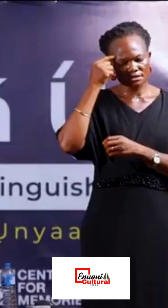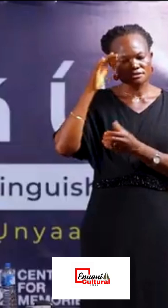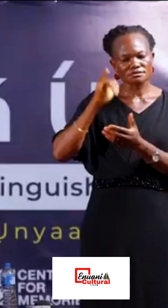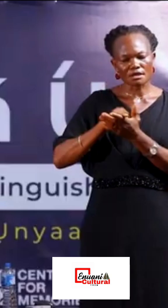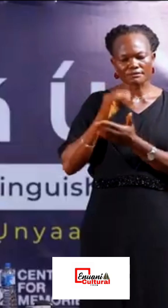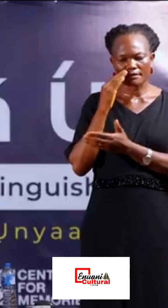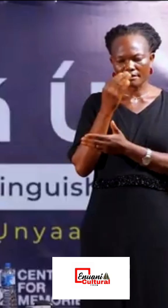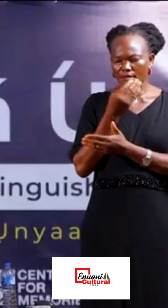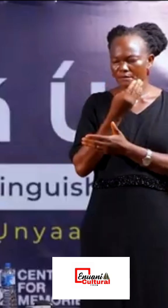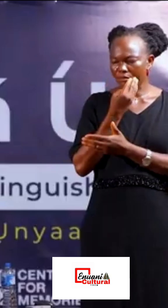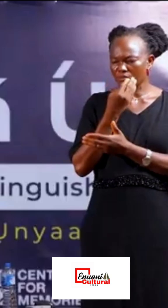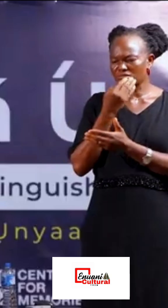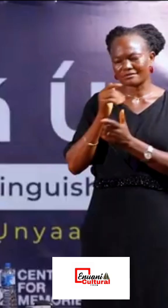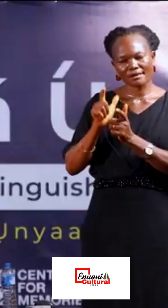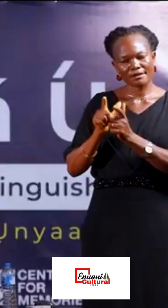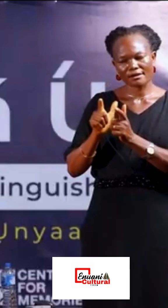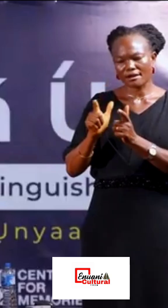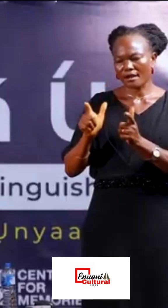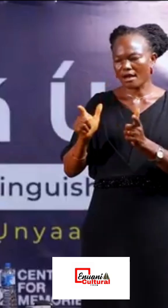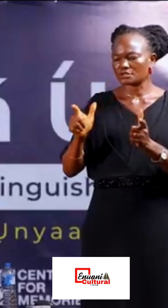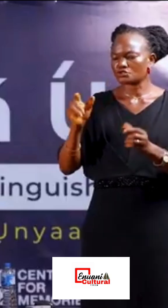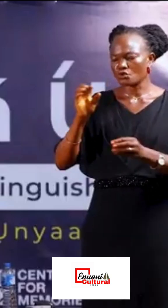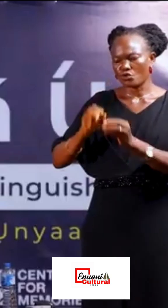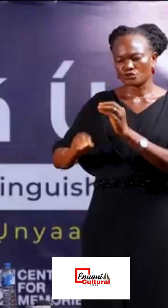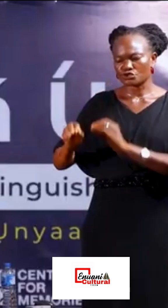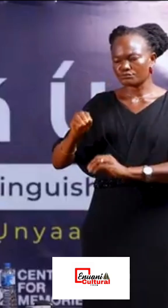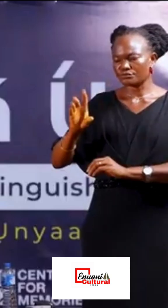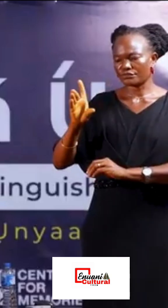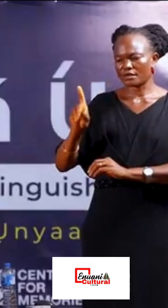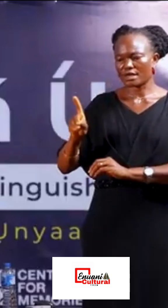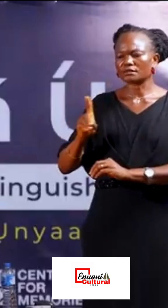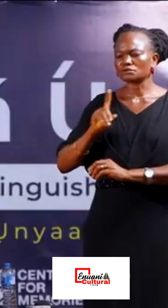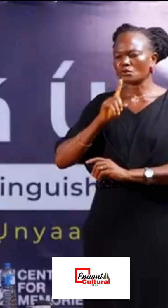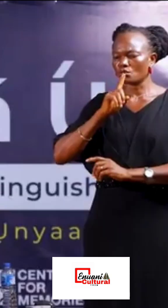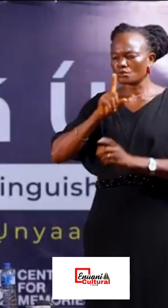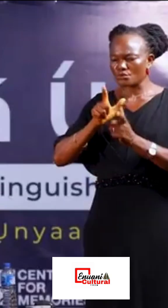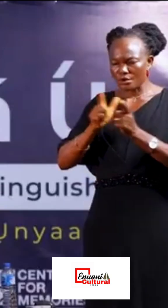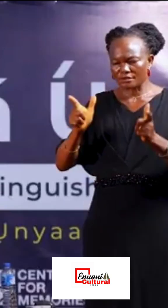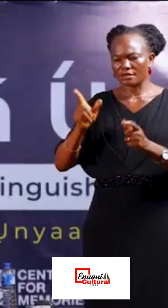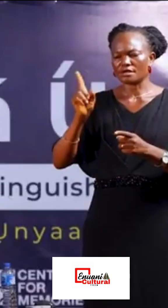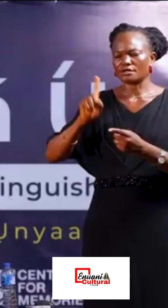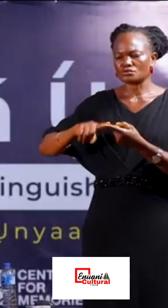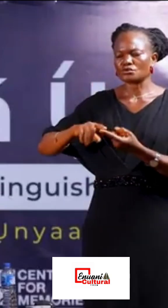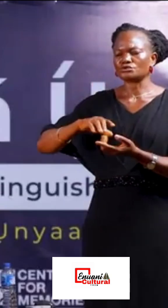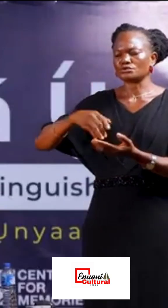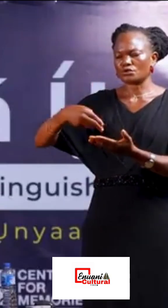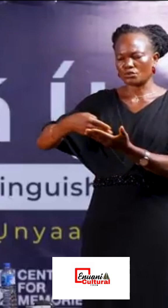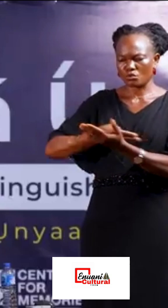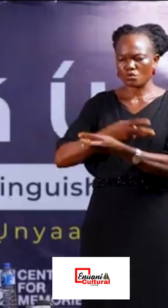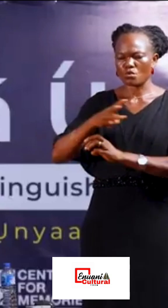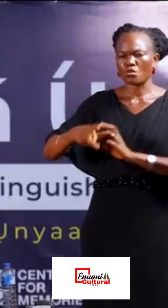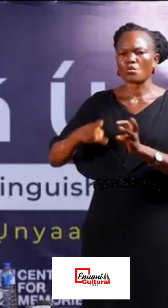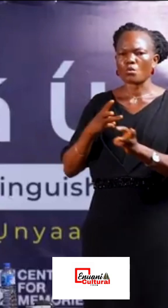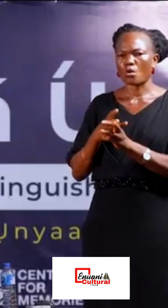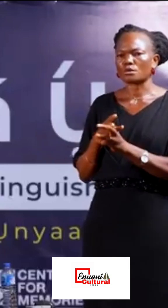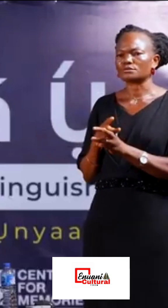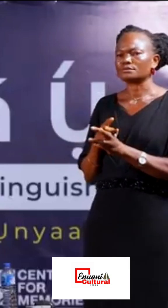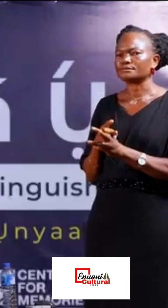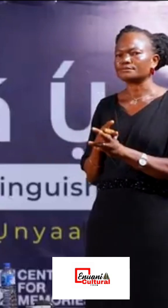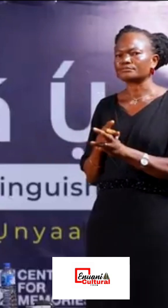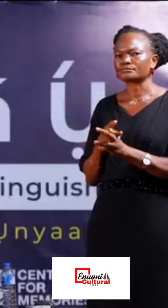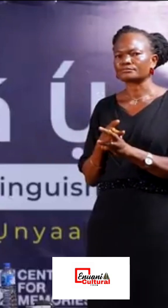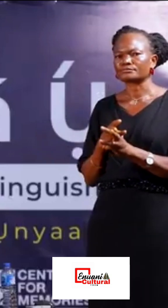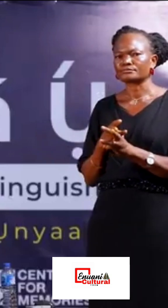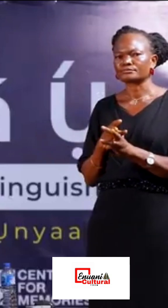Igbo, to a very large extent, contributed greatly to the making of New World culture.